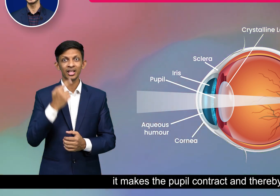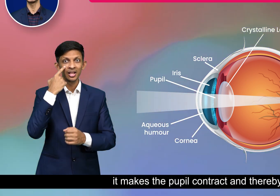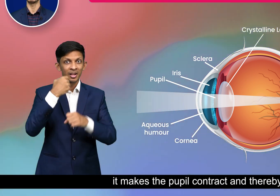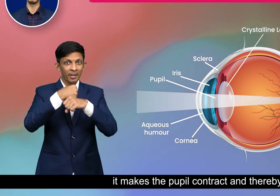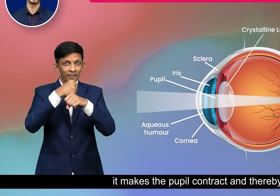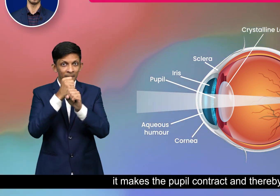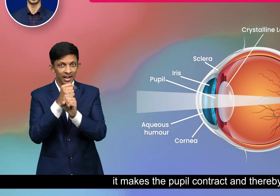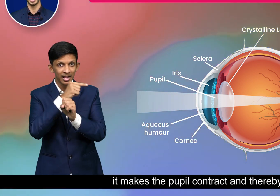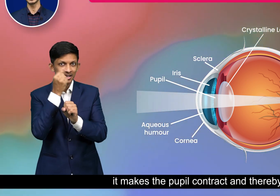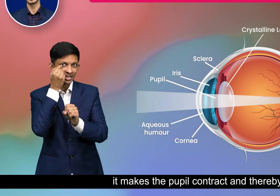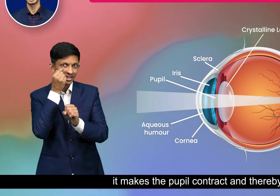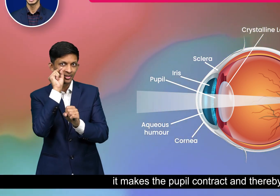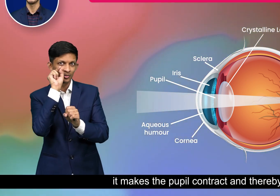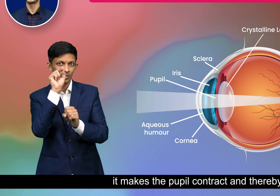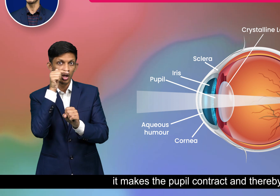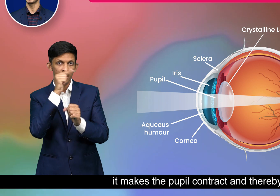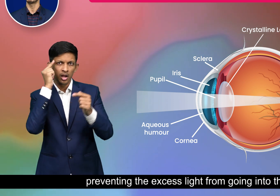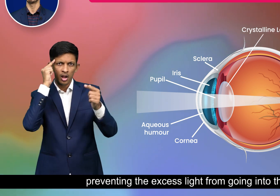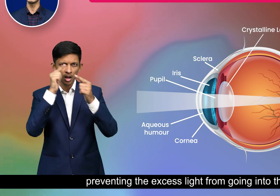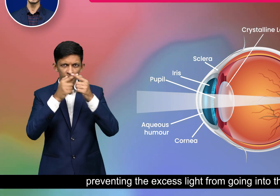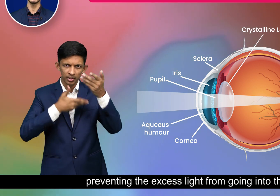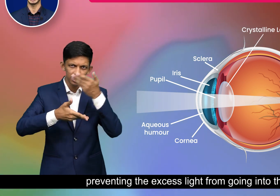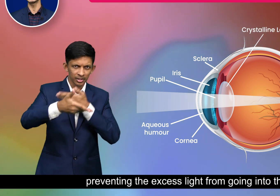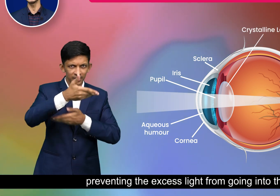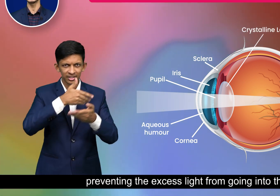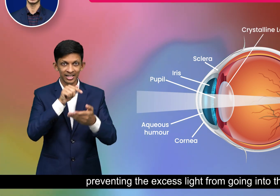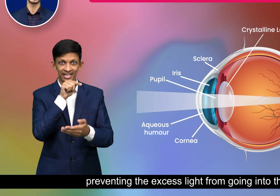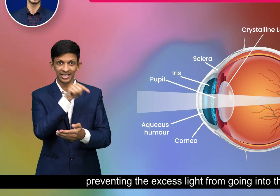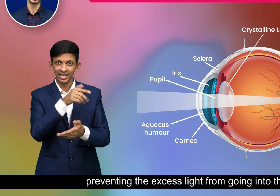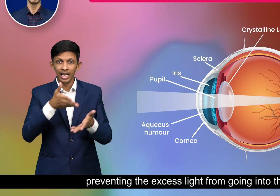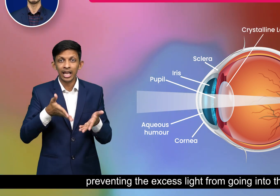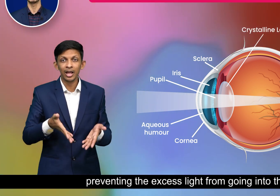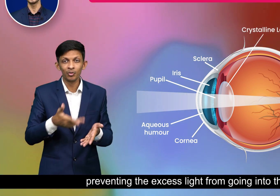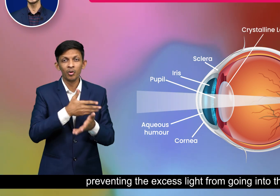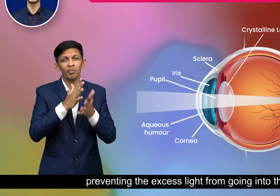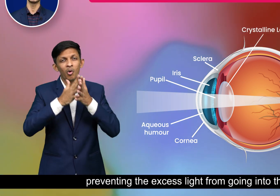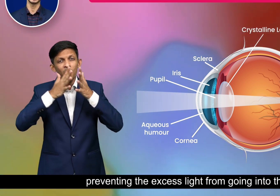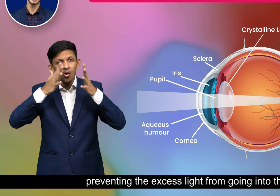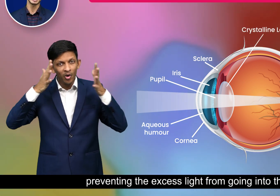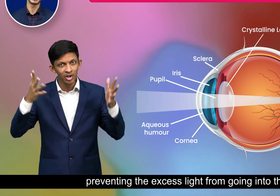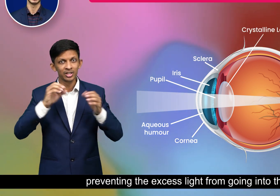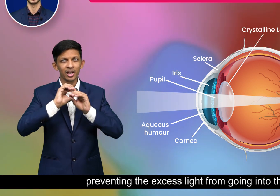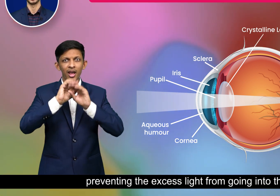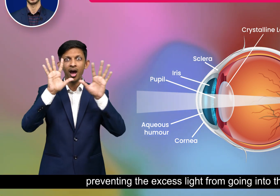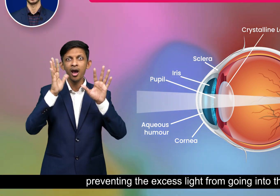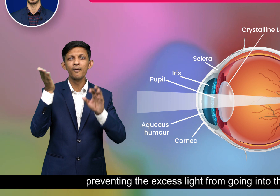it makes the pupil contract and thereby preventing the excess light from going into the